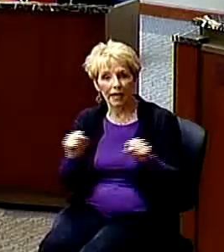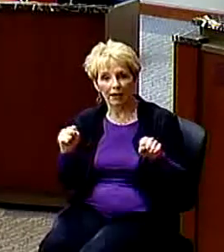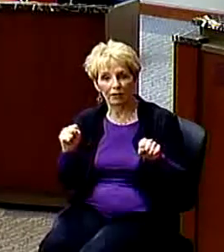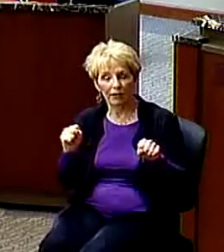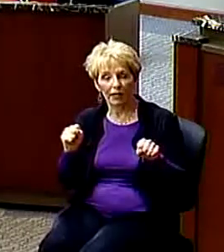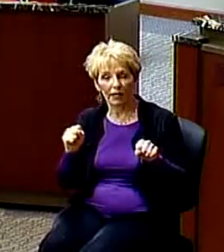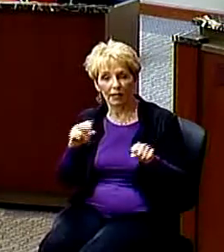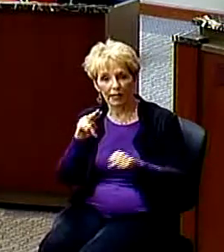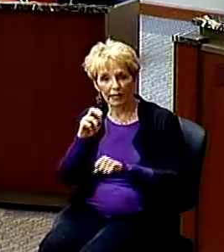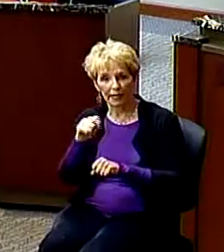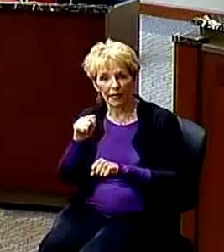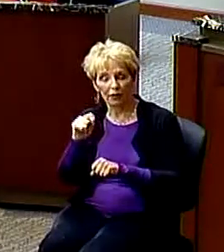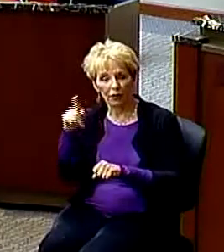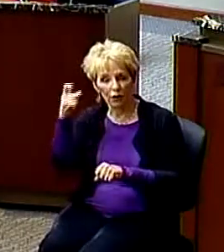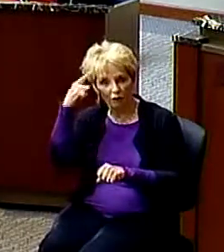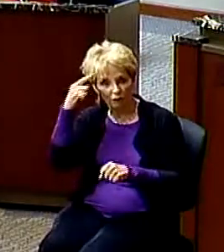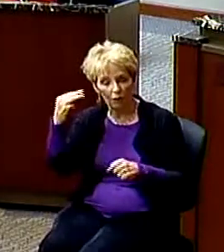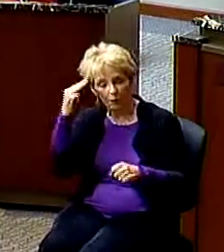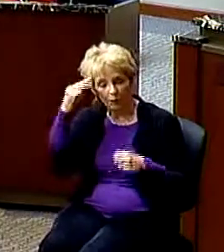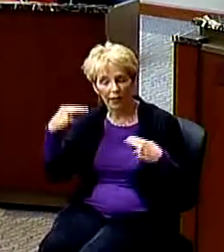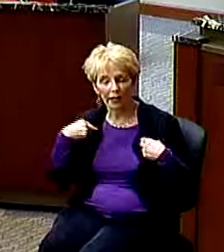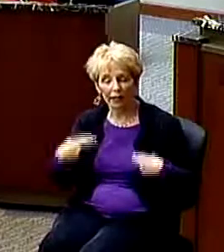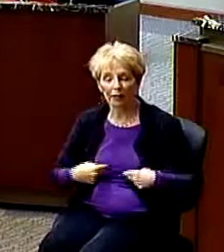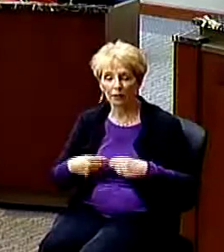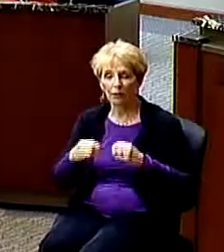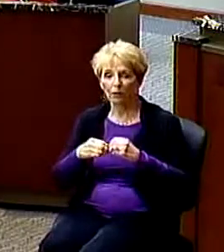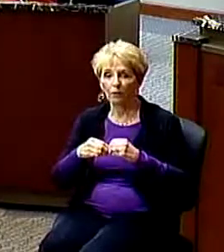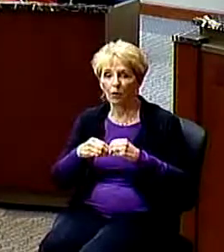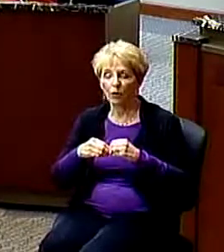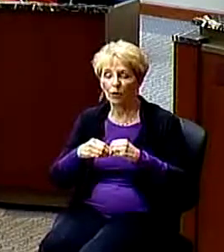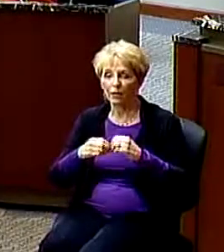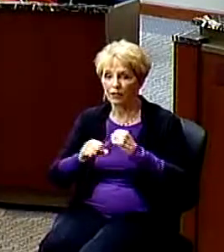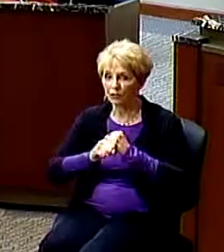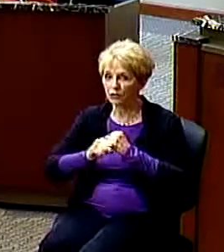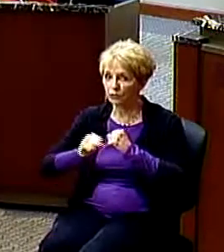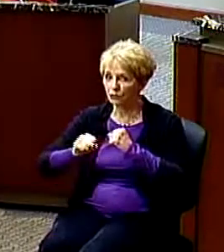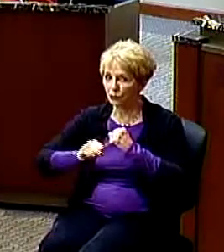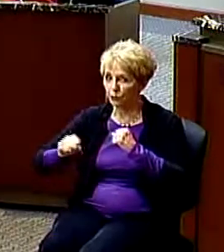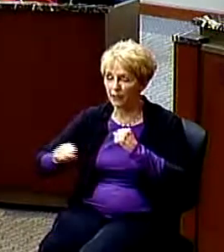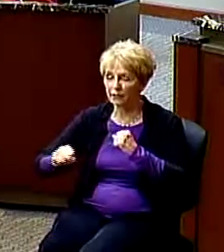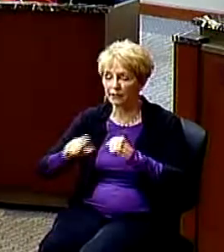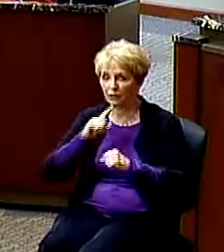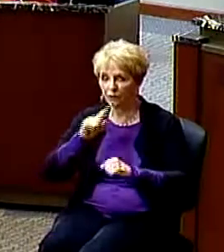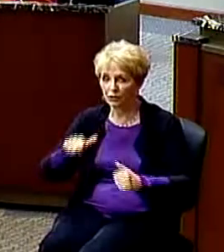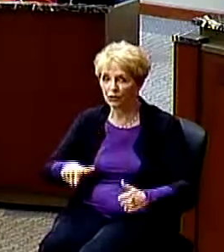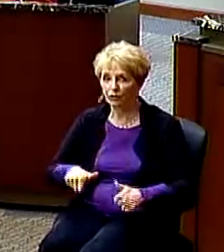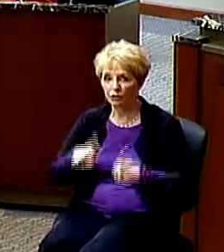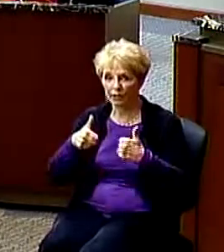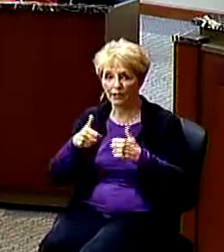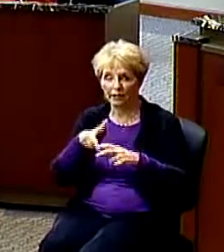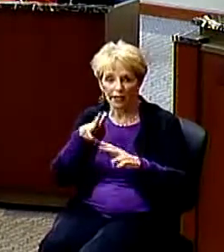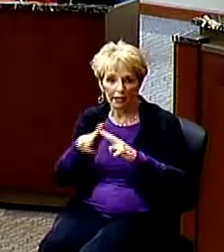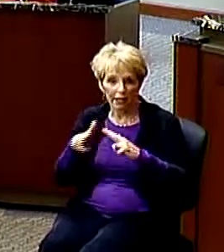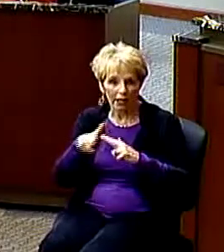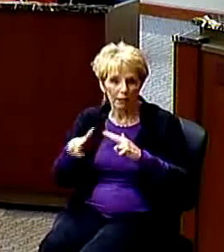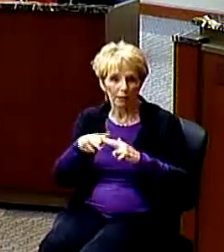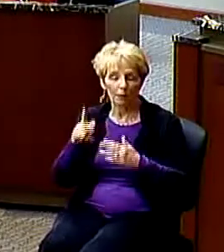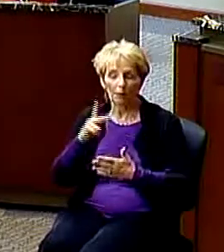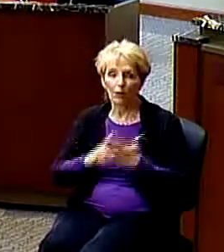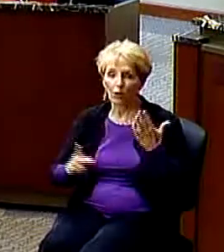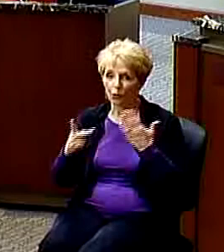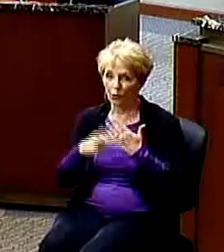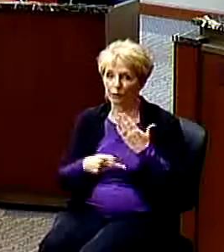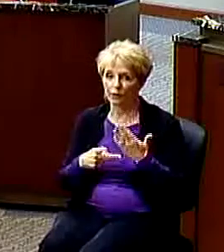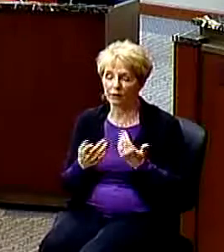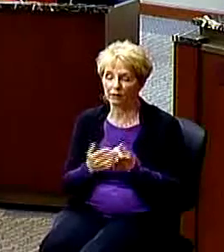of government mental health services is being stretched and is significantly challenged with cuts in programming and access to budgetary